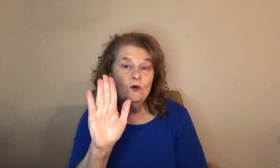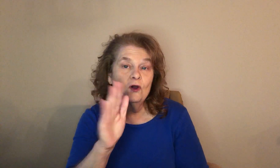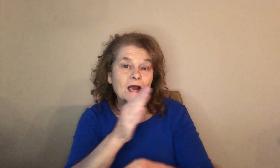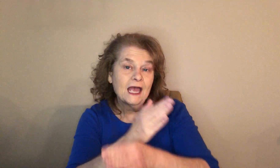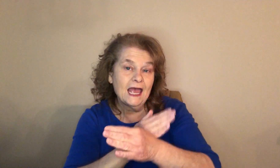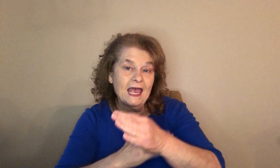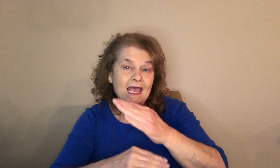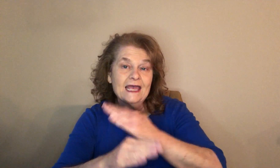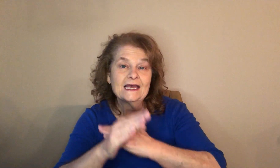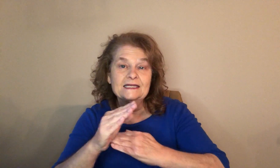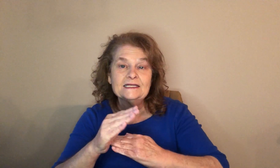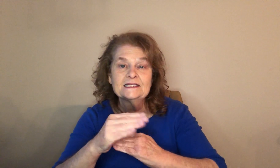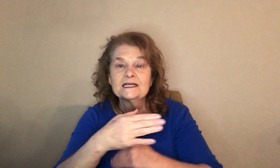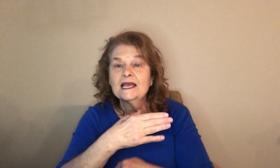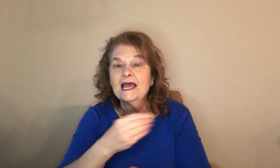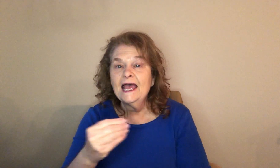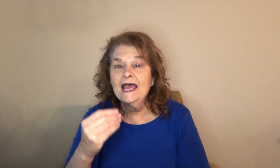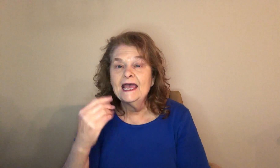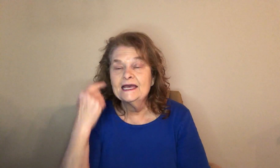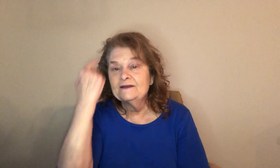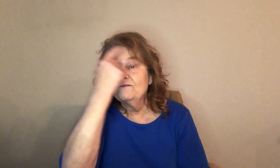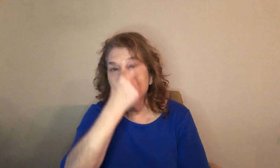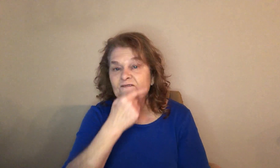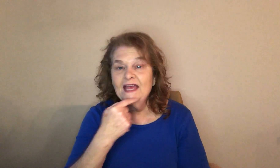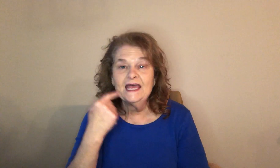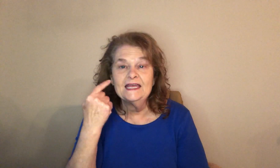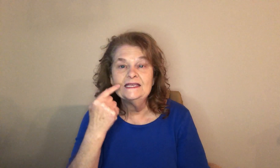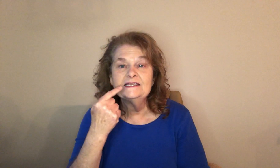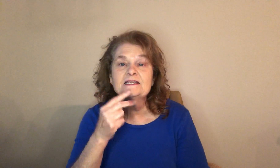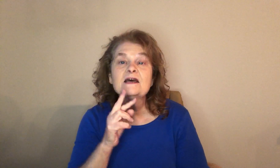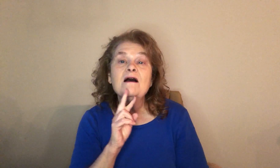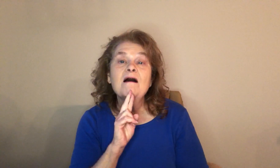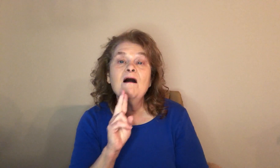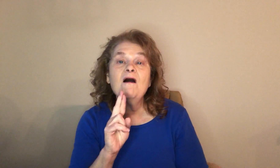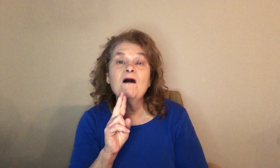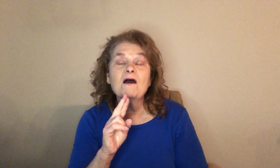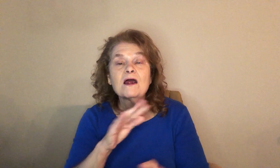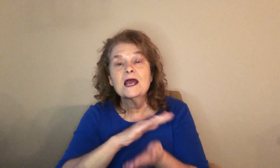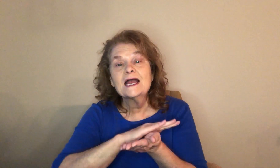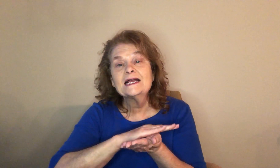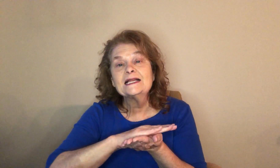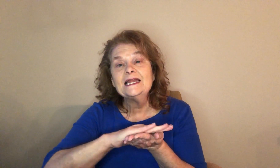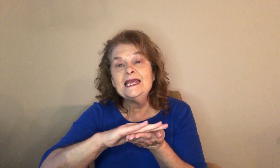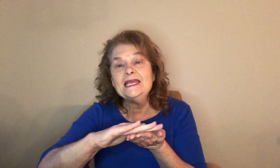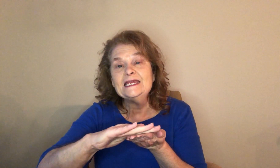your hands and face are clean.